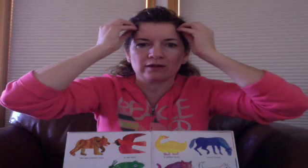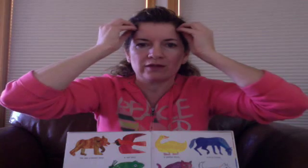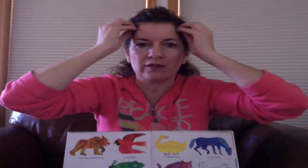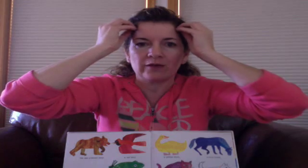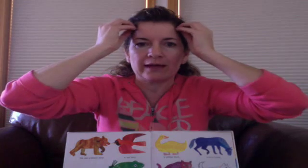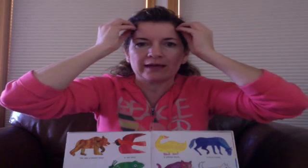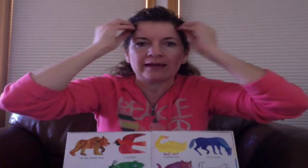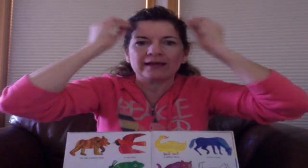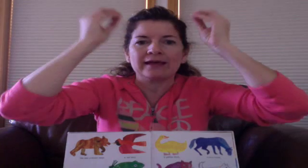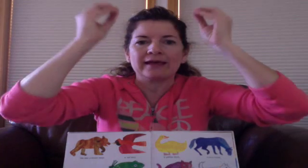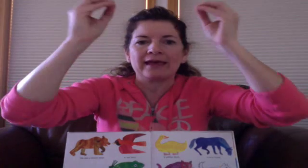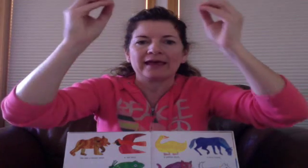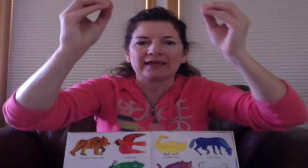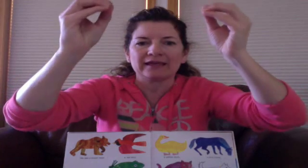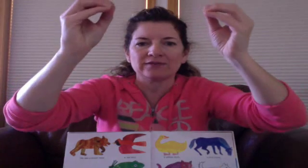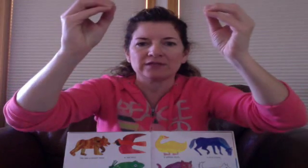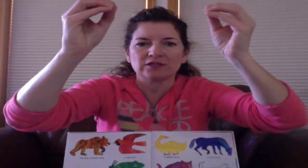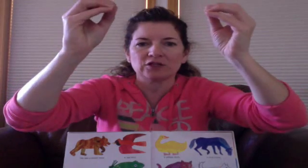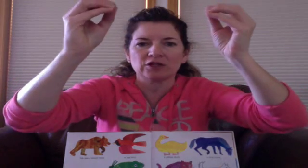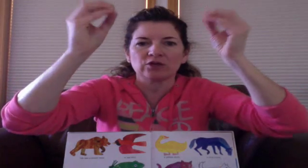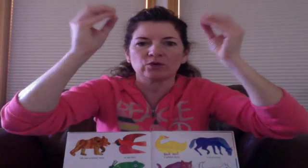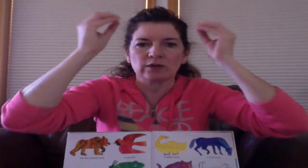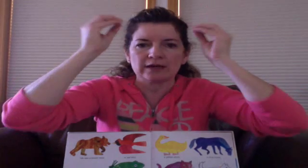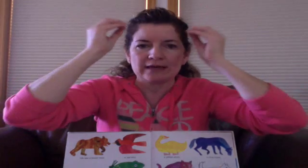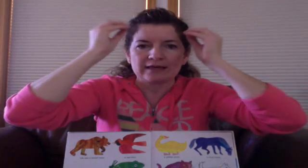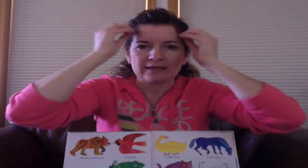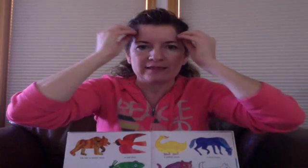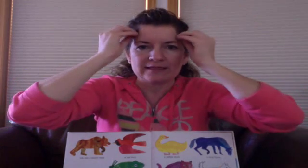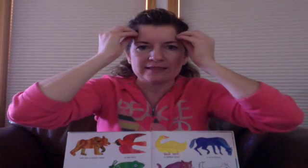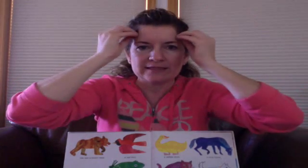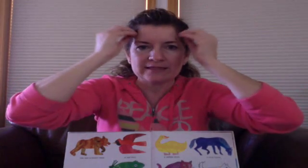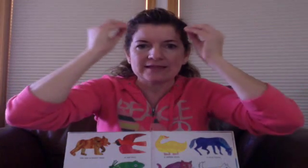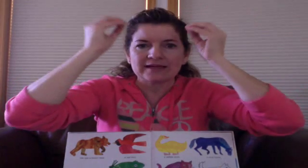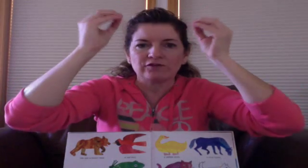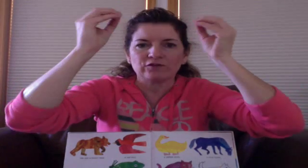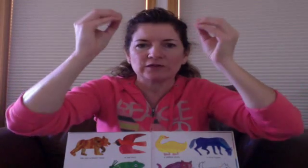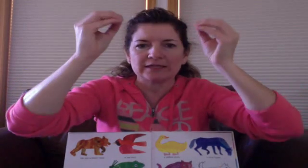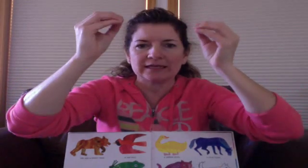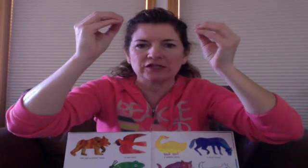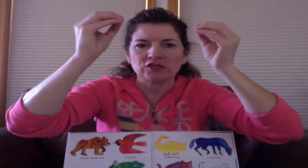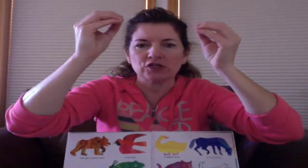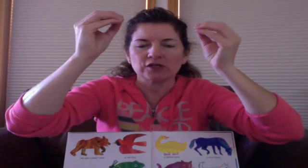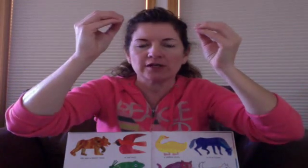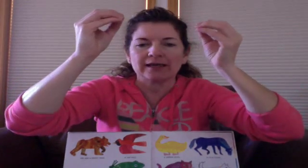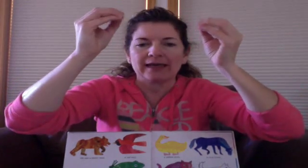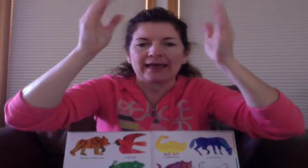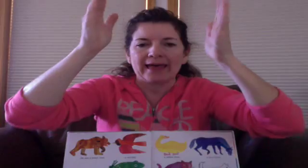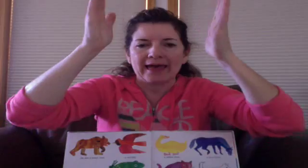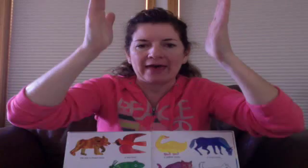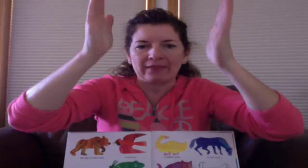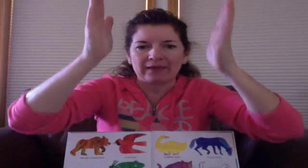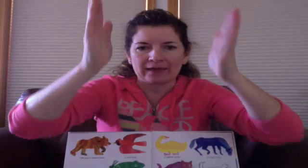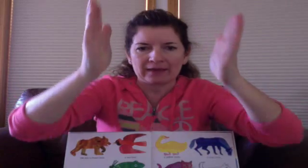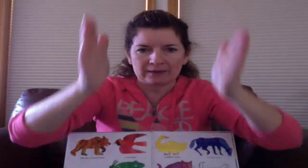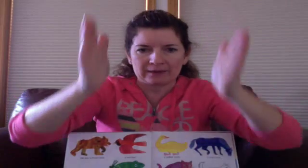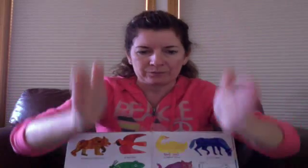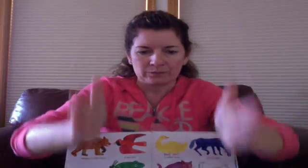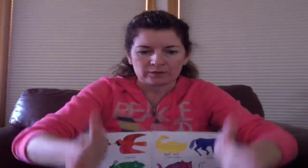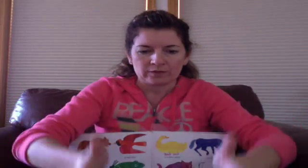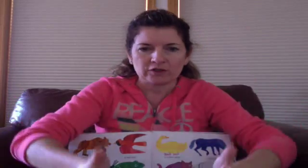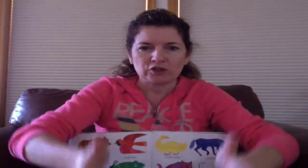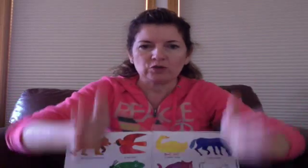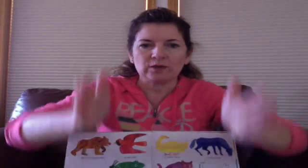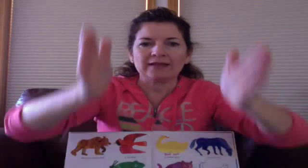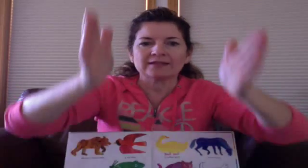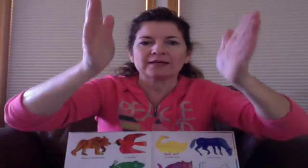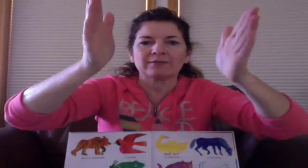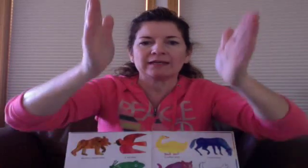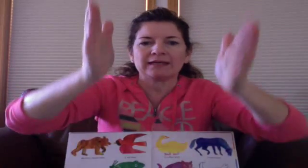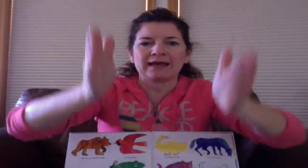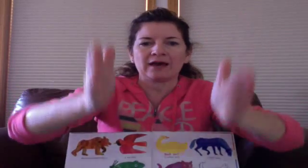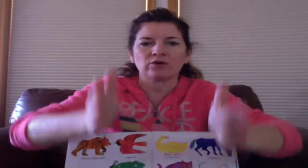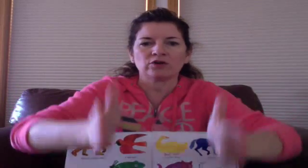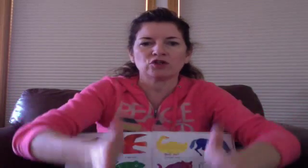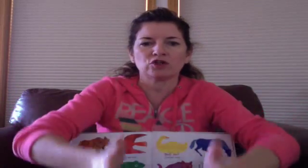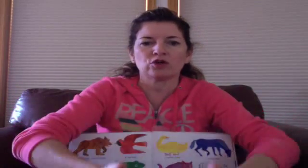their head and gives it to you. This is the sign for teach, and then the 2 hands coming down show